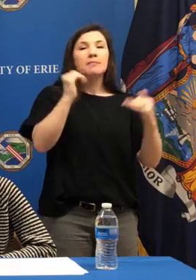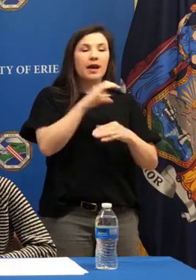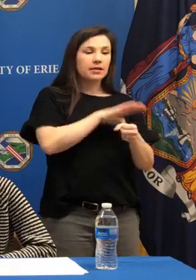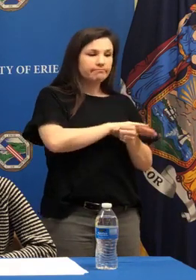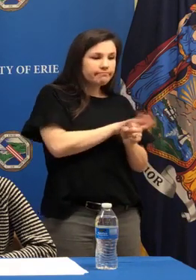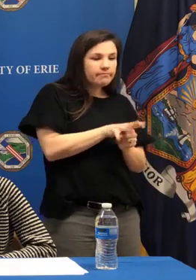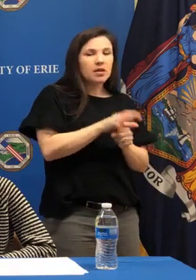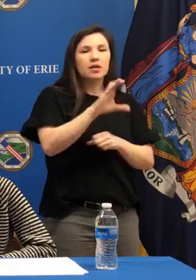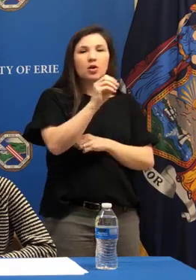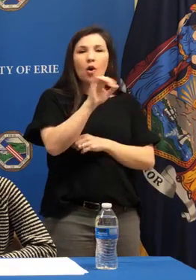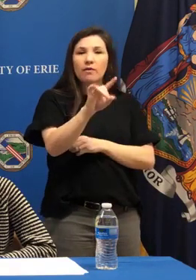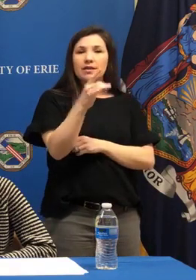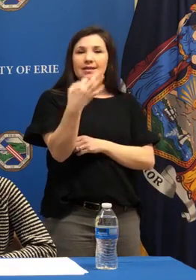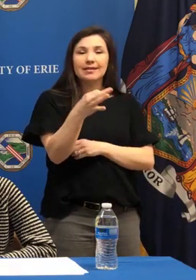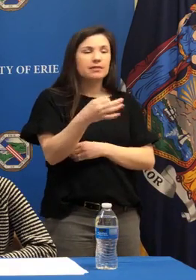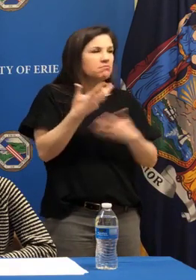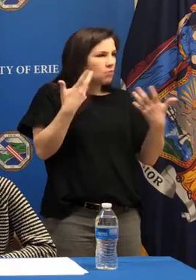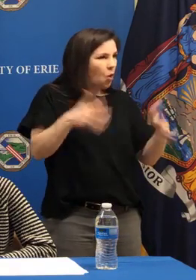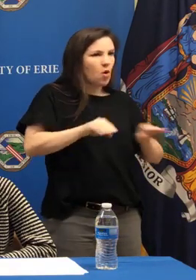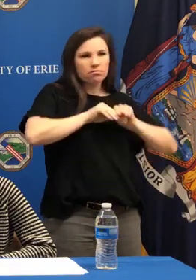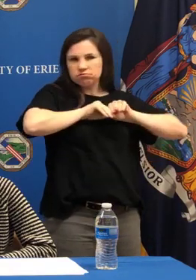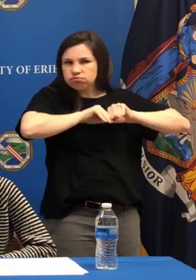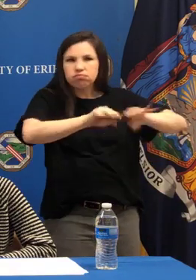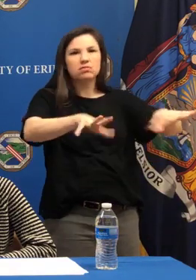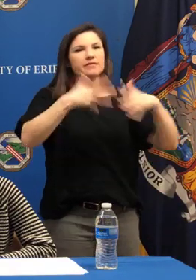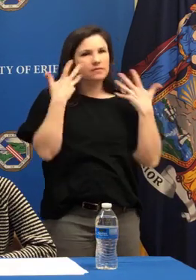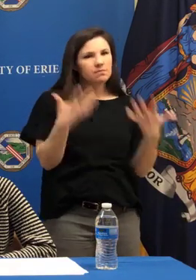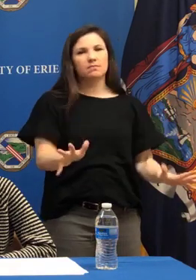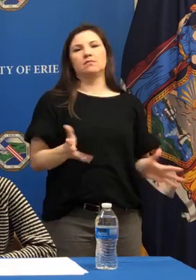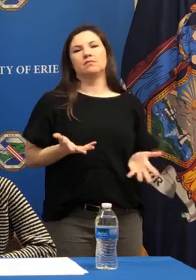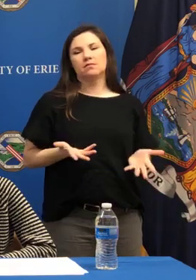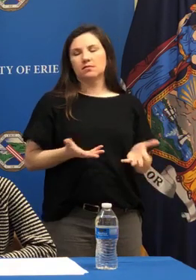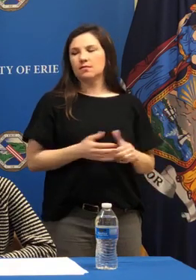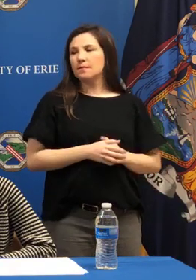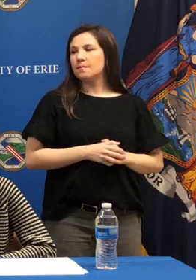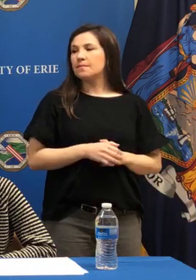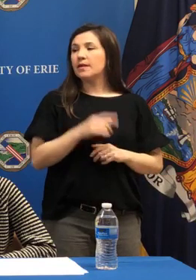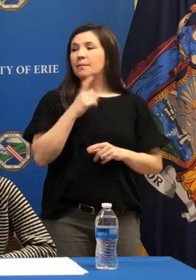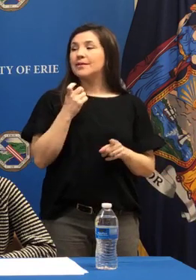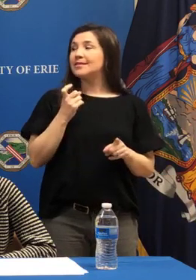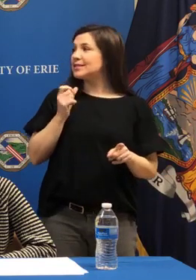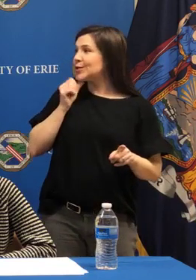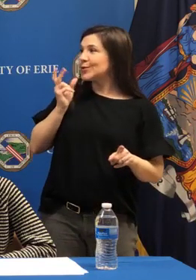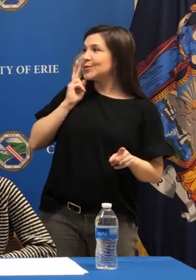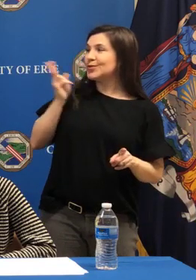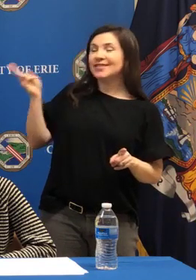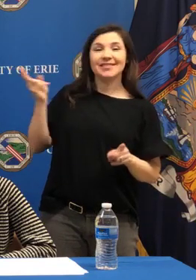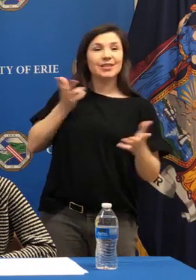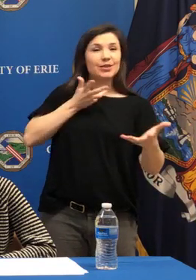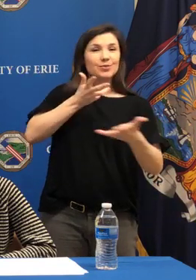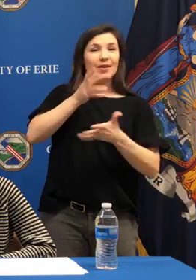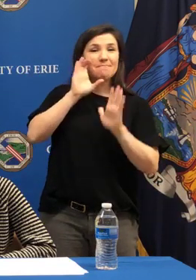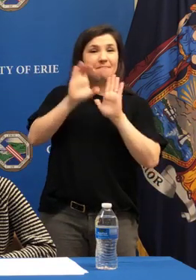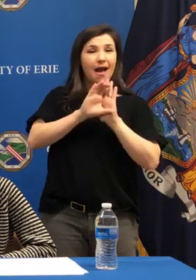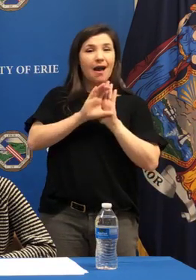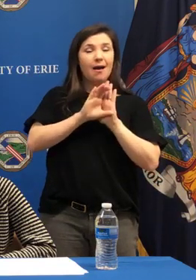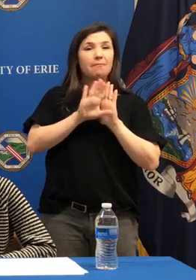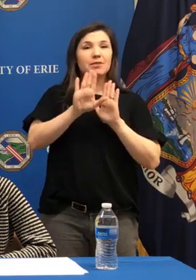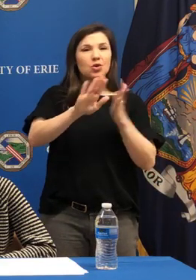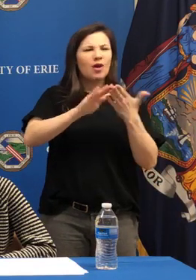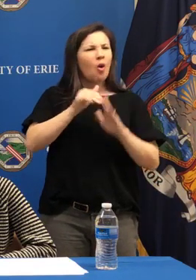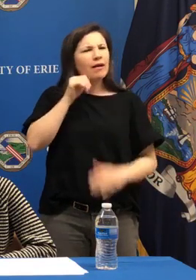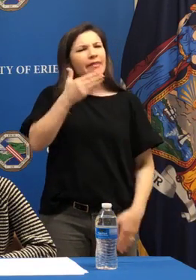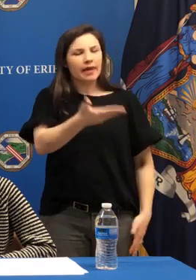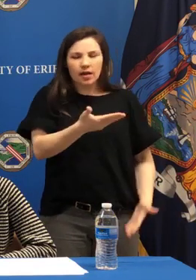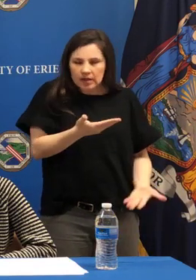to be in every community right now, and just because you might not see it on our interactive map in your town doesn't mean